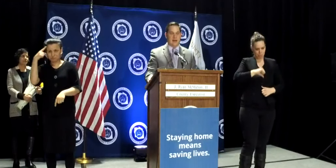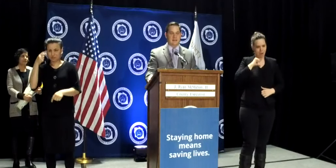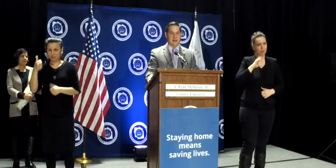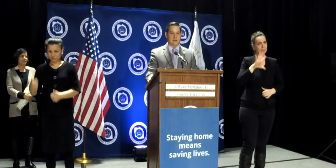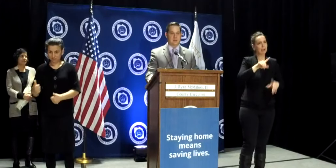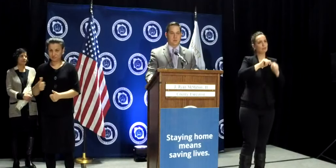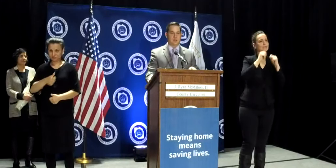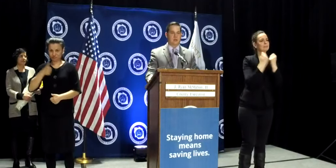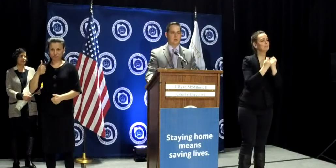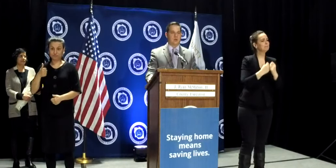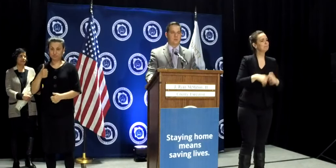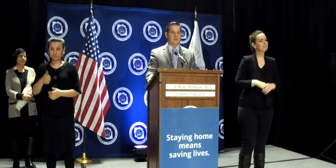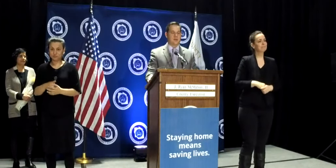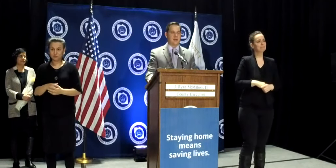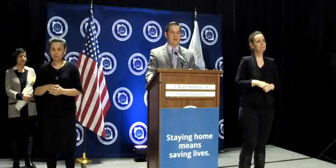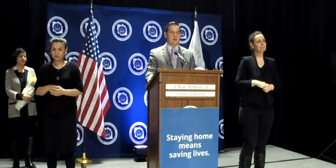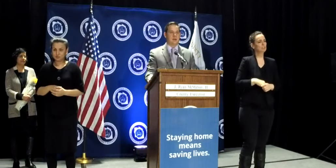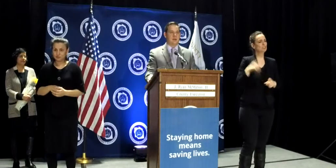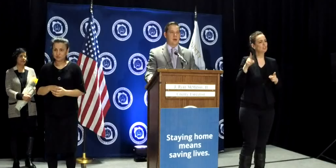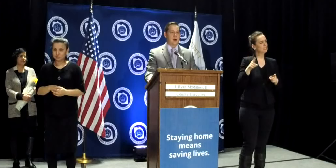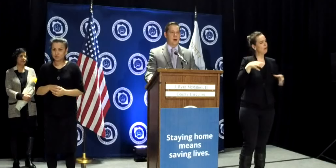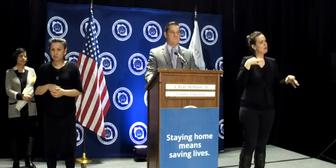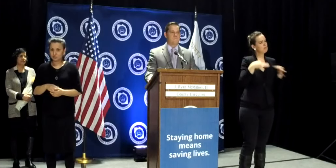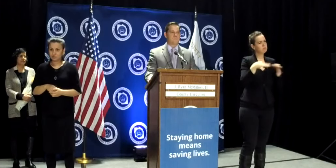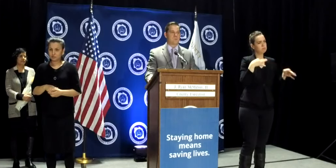everybody context to what Dr. Gupta is saying,